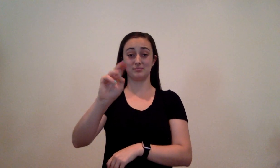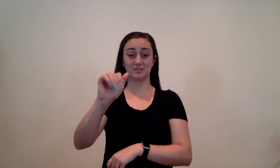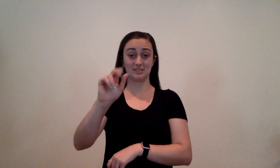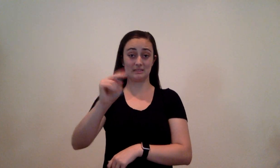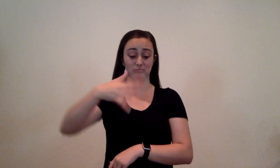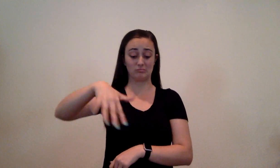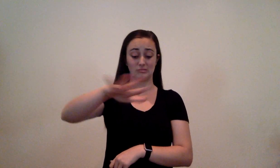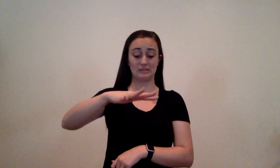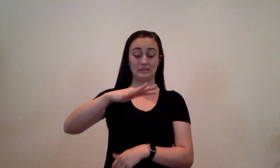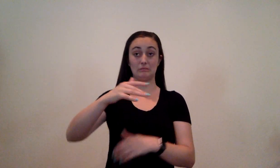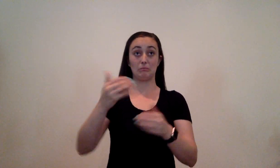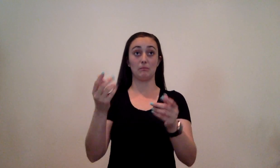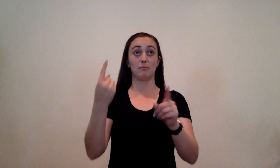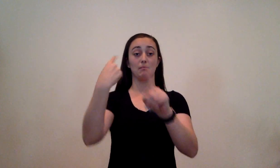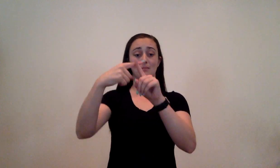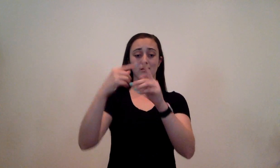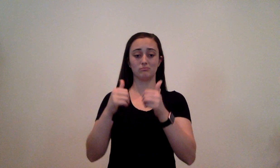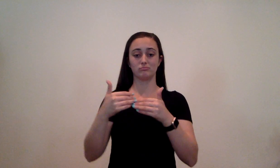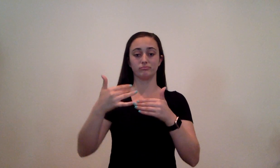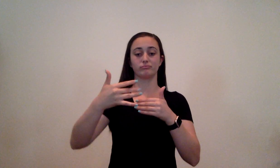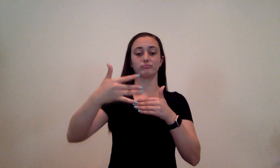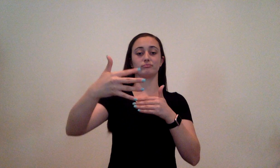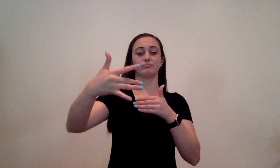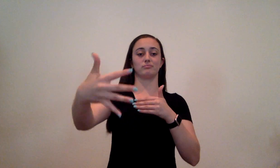region. Ancient Greece was so powerful.